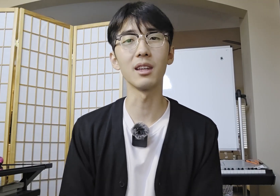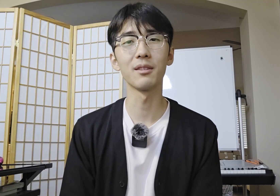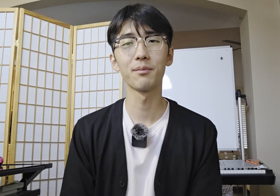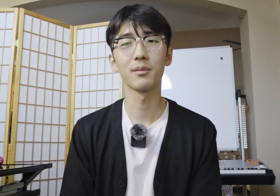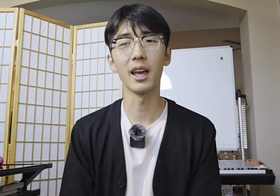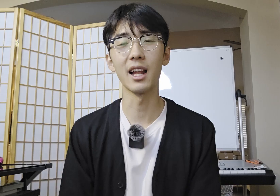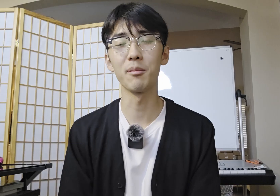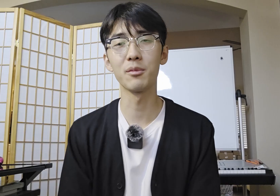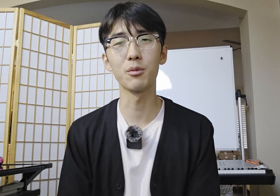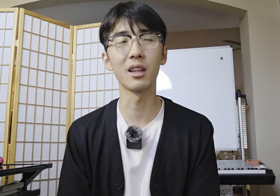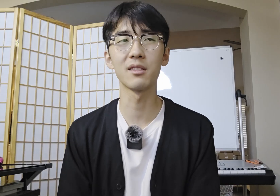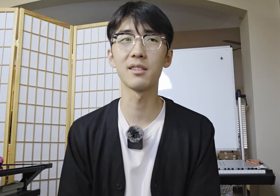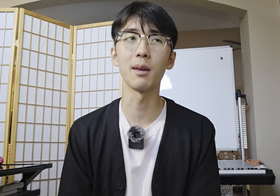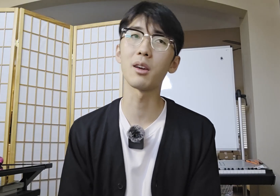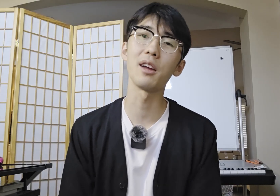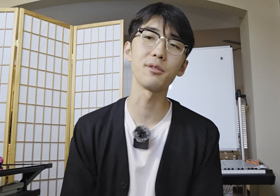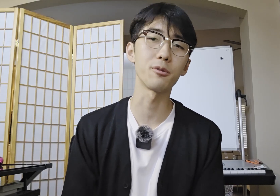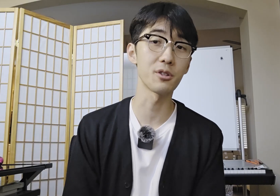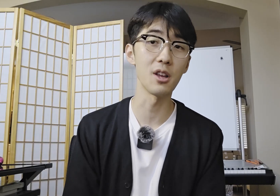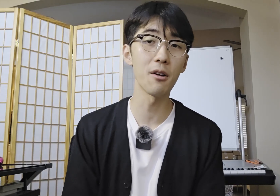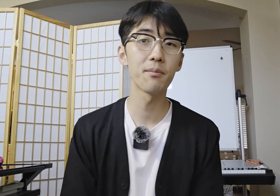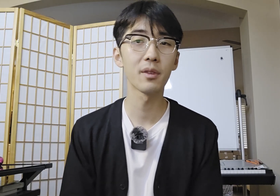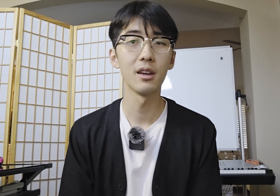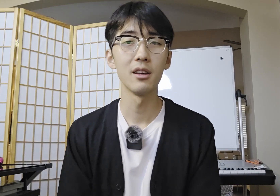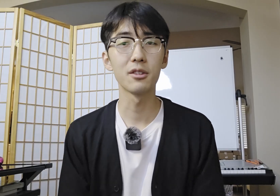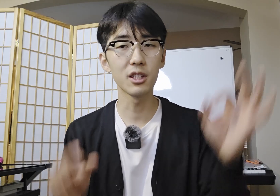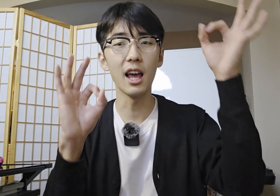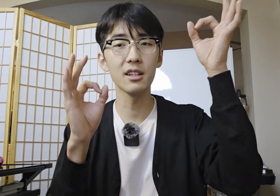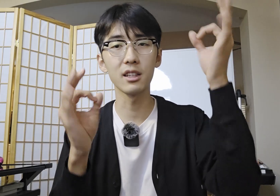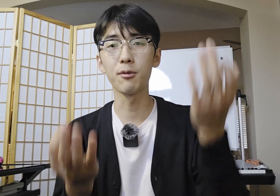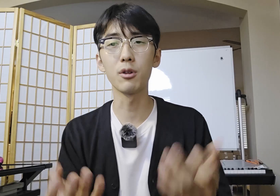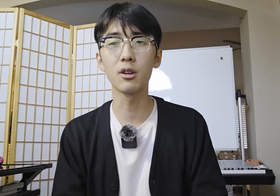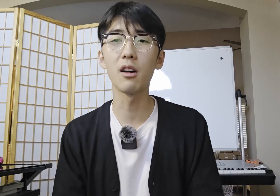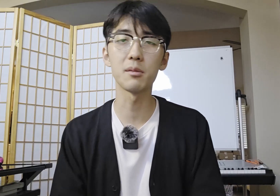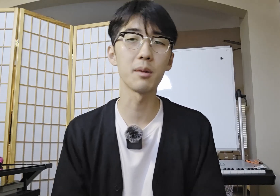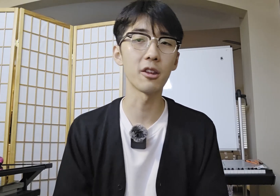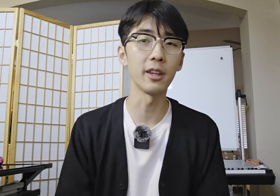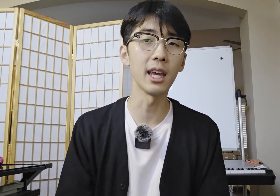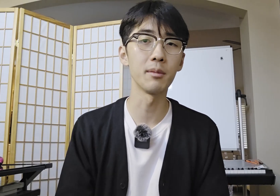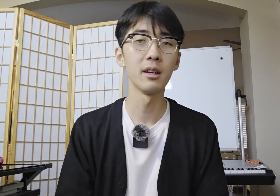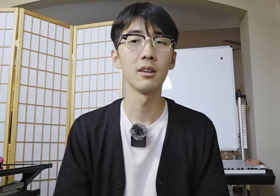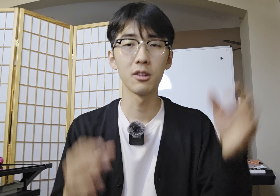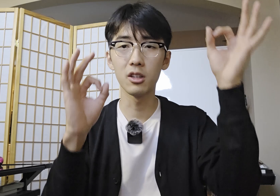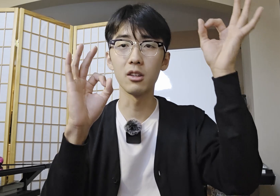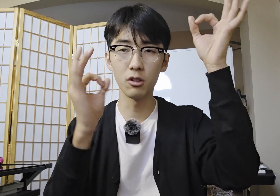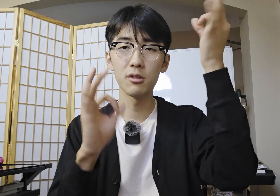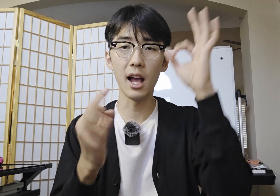Yuki, and I'm assuming it's the same kanji for snow. So you can actually, if you want to call somebody by the name, you can use the